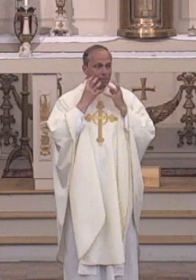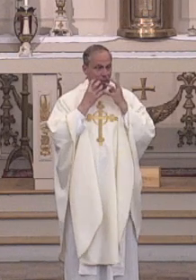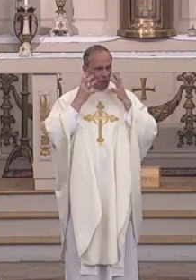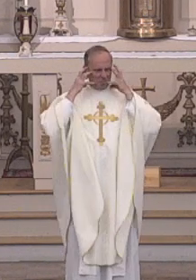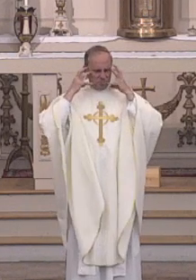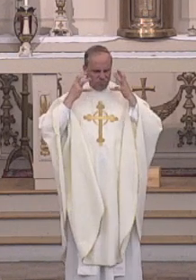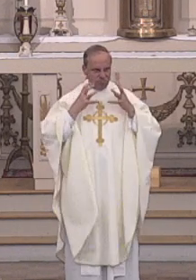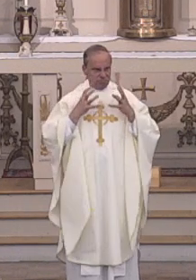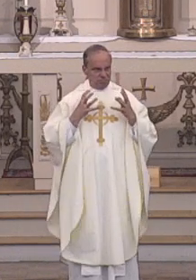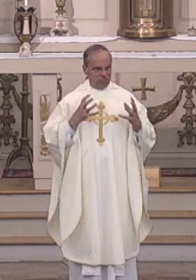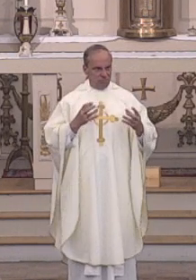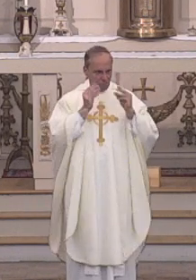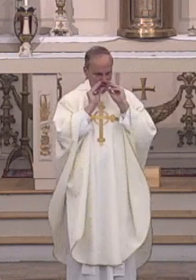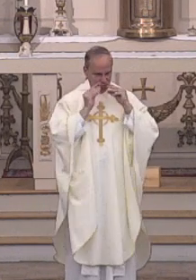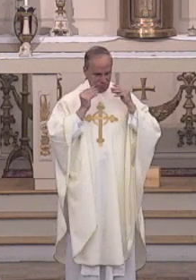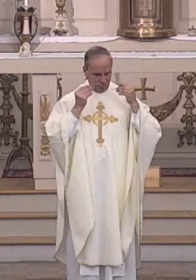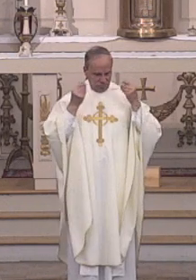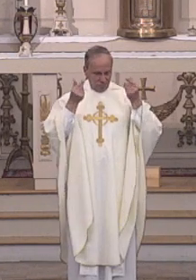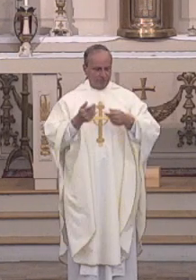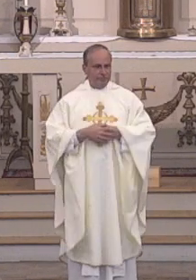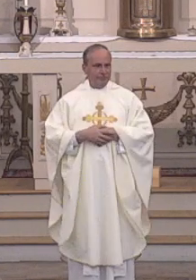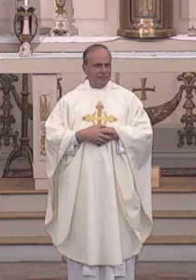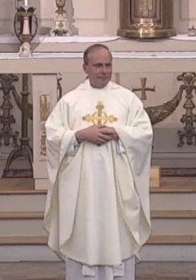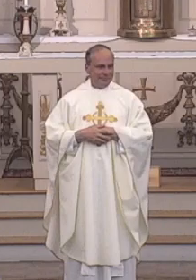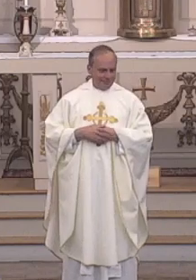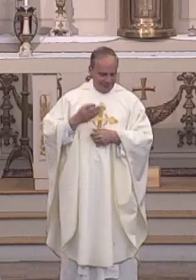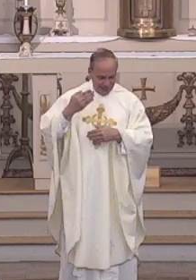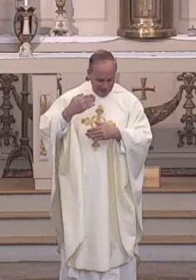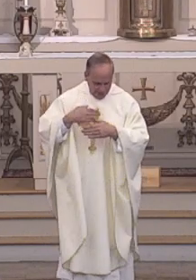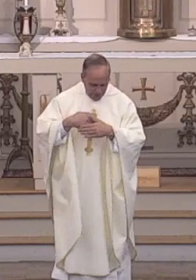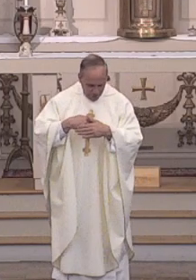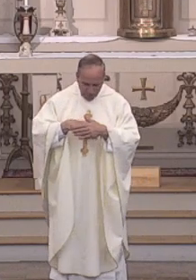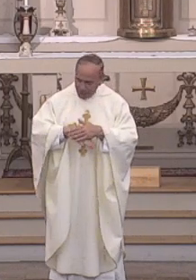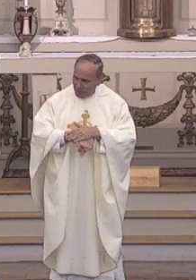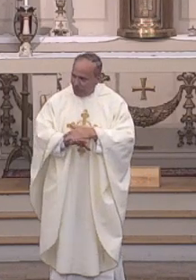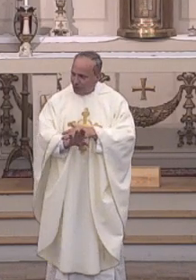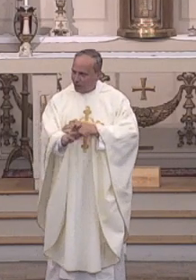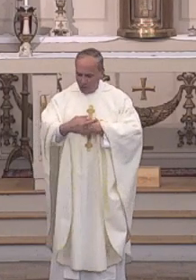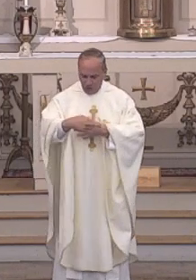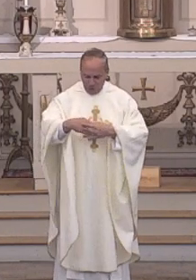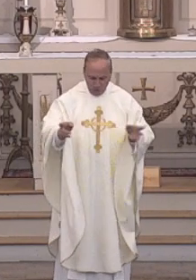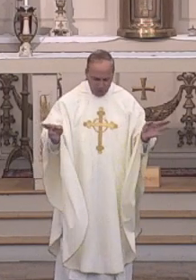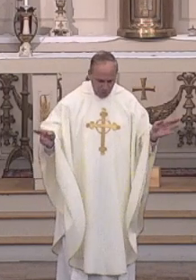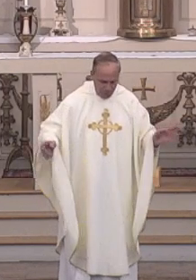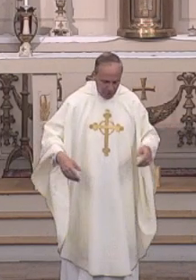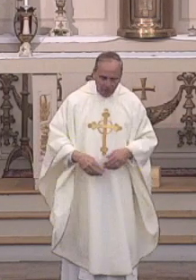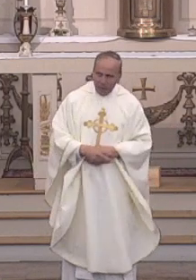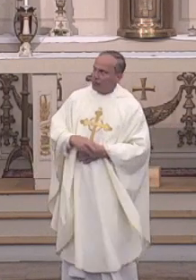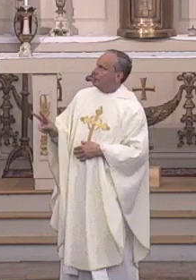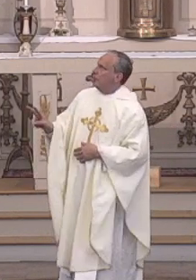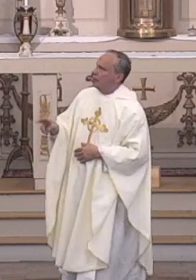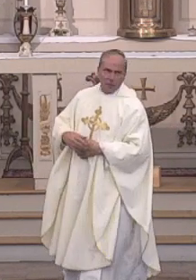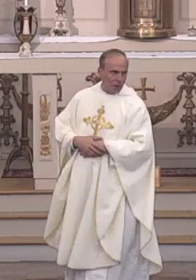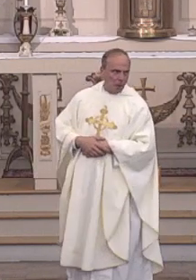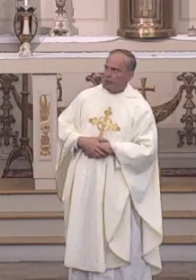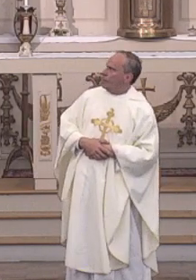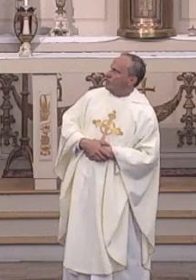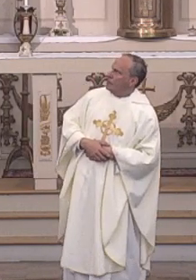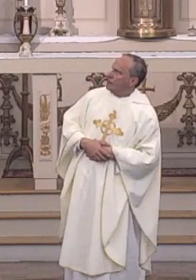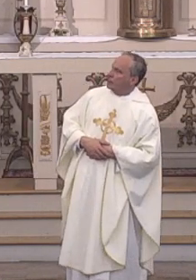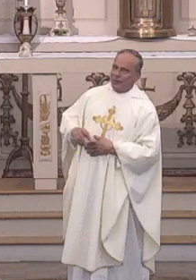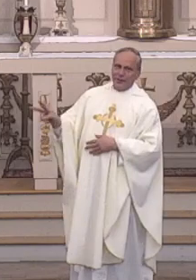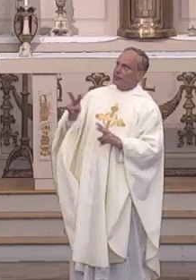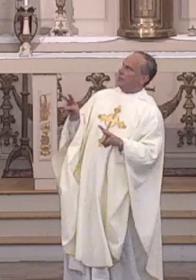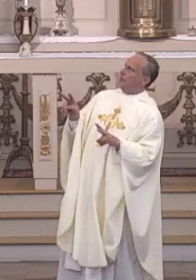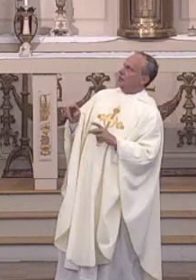thing. And I went to him, and this was back in the time when I had my big beard and my mustache, you all remember. And